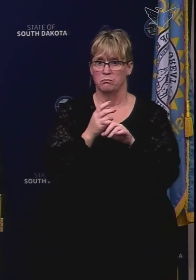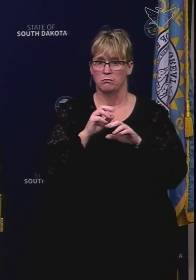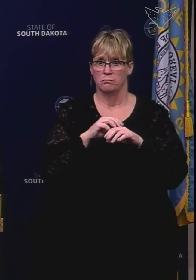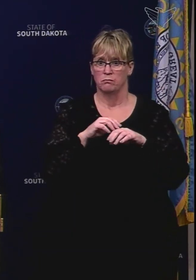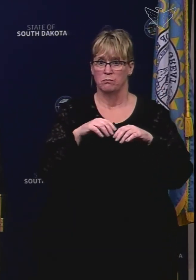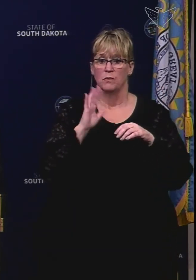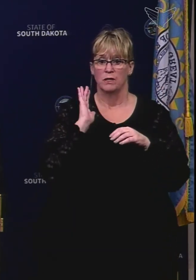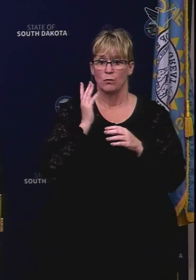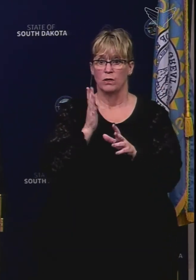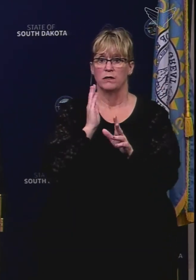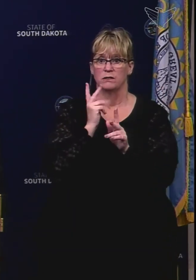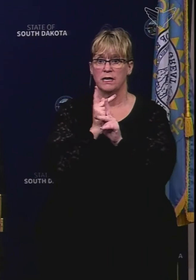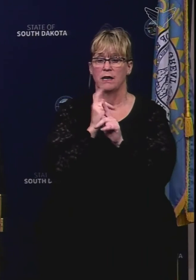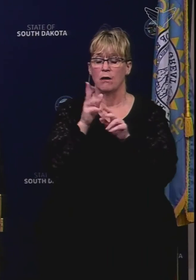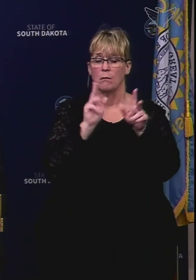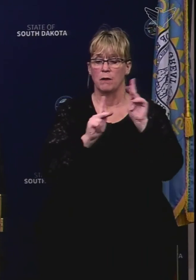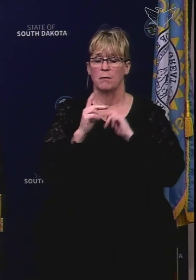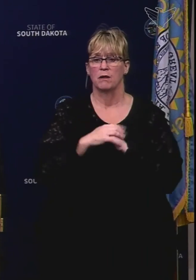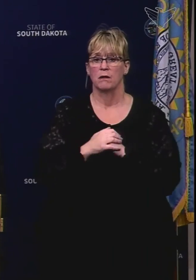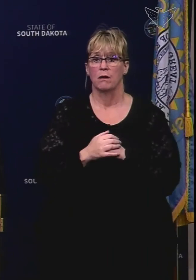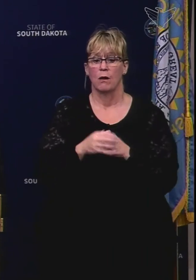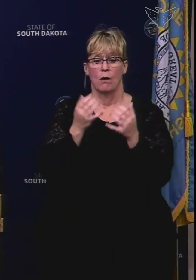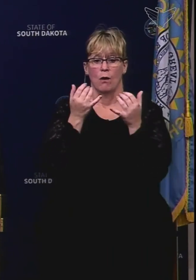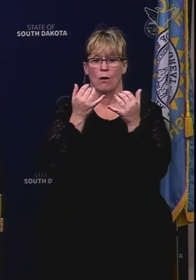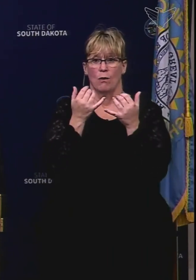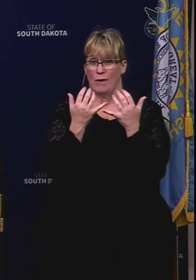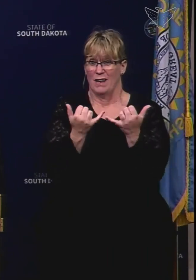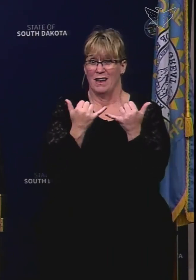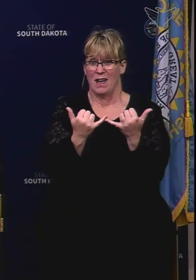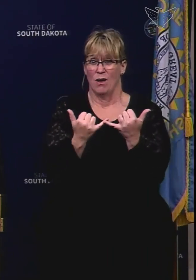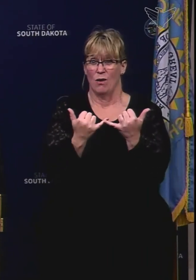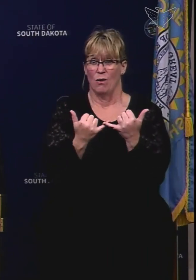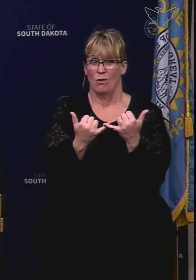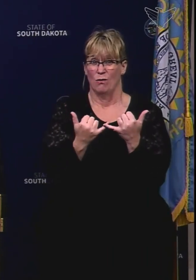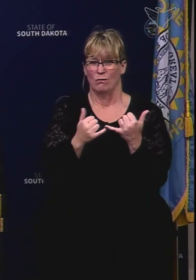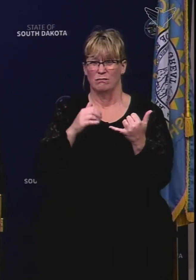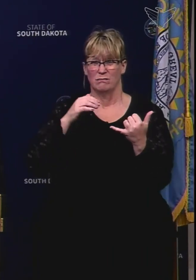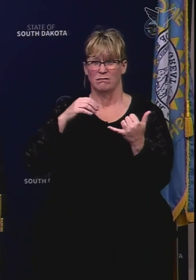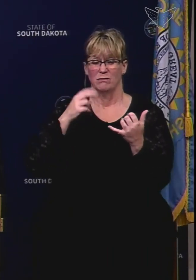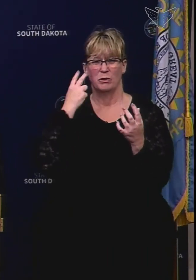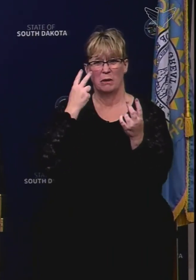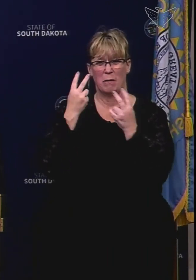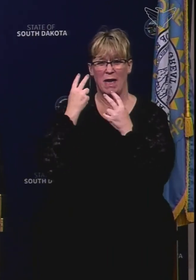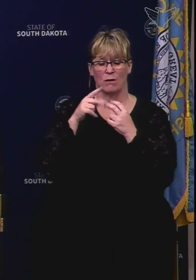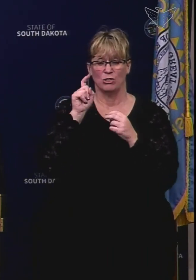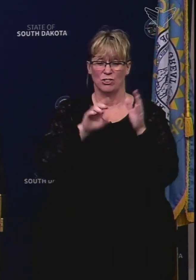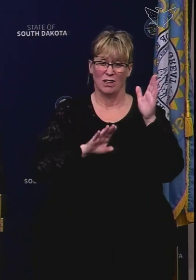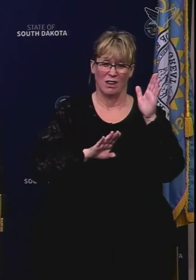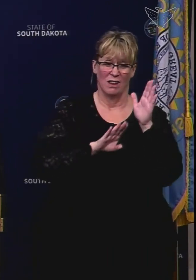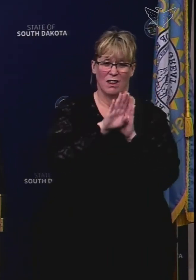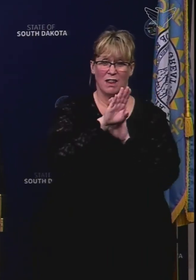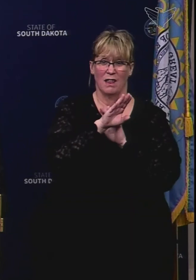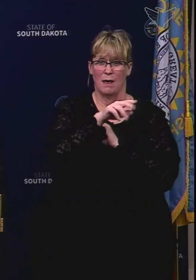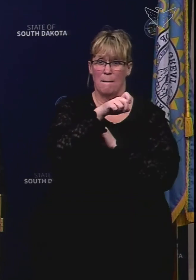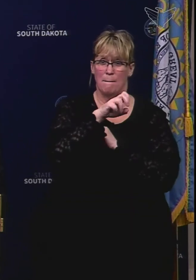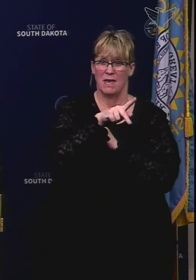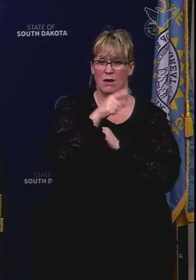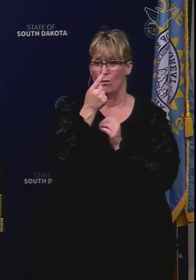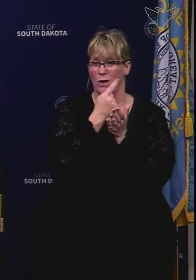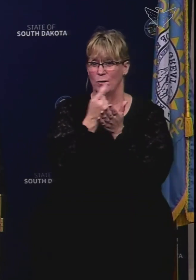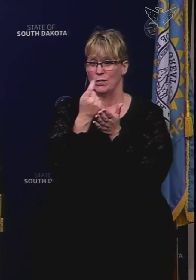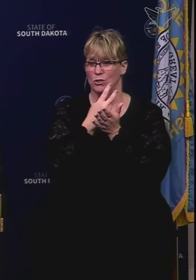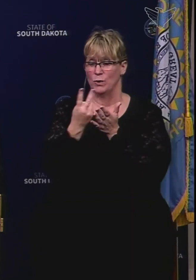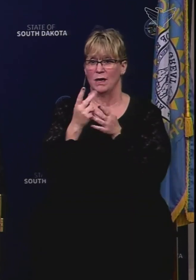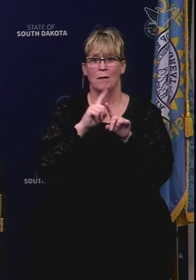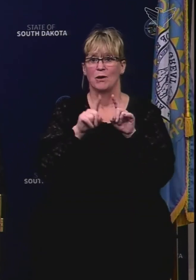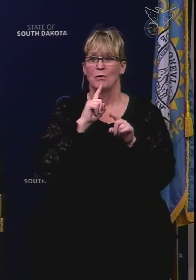forward and take care of people. You know, at this point in time, we were supposed to be escalating and would be seeing our peak in a matter of weeks, and